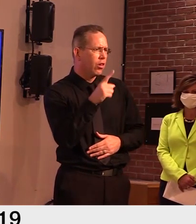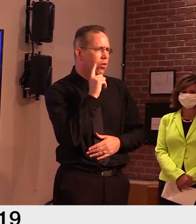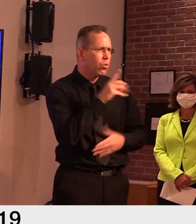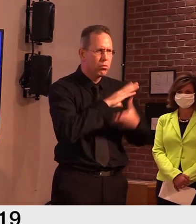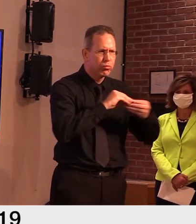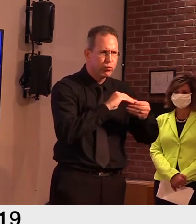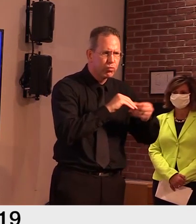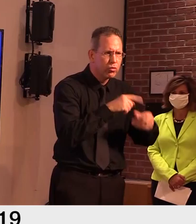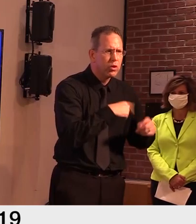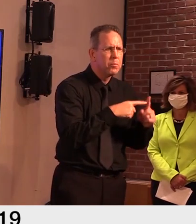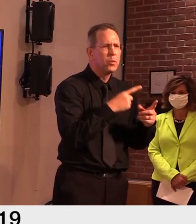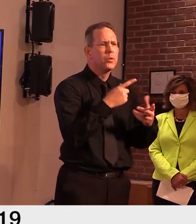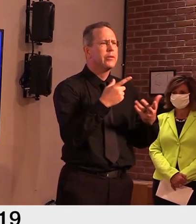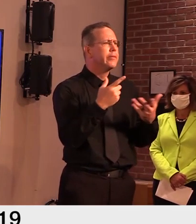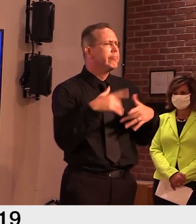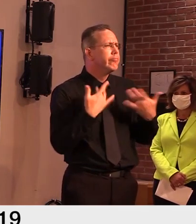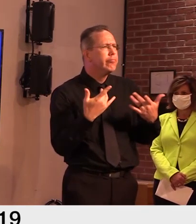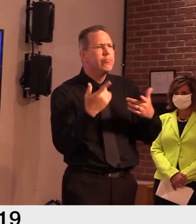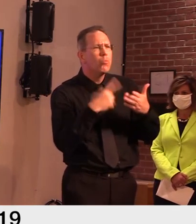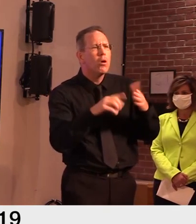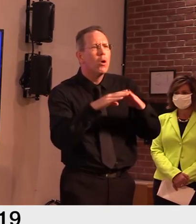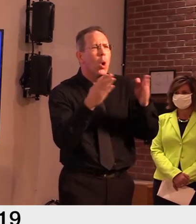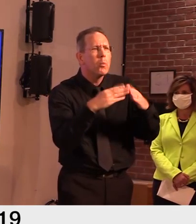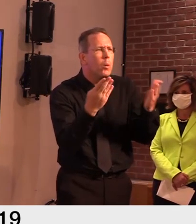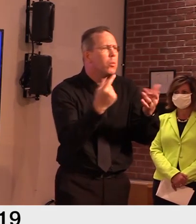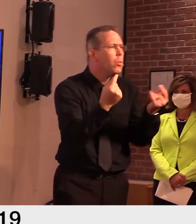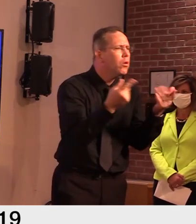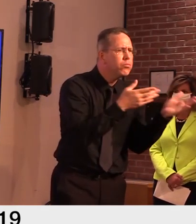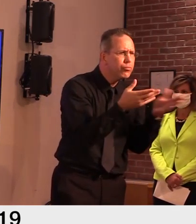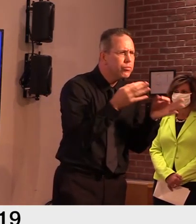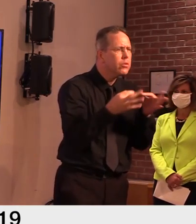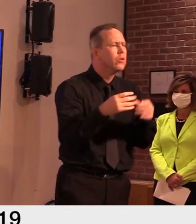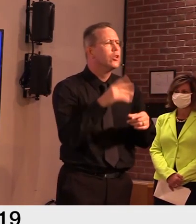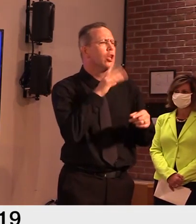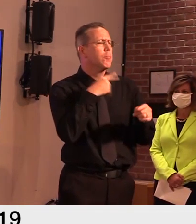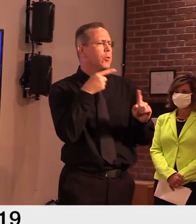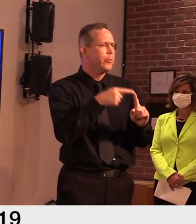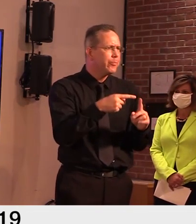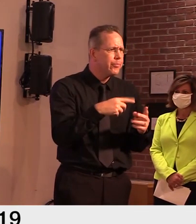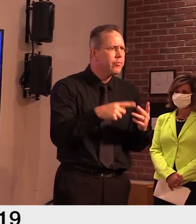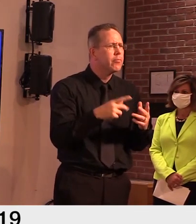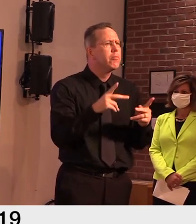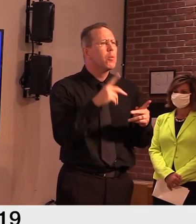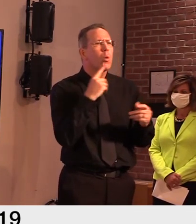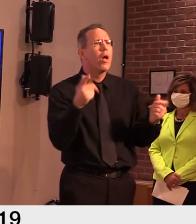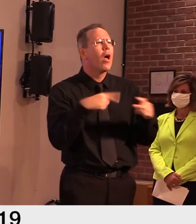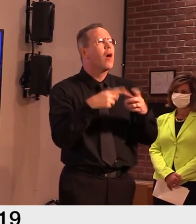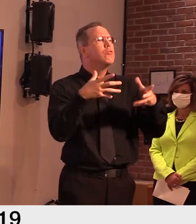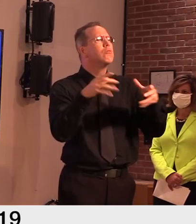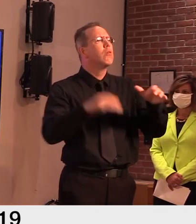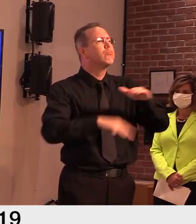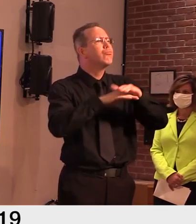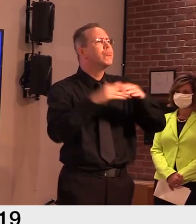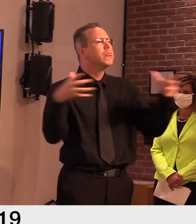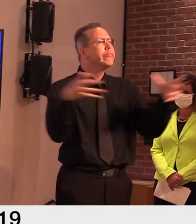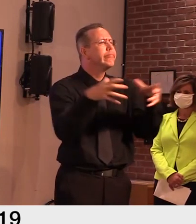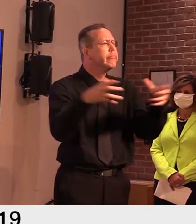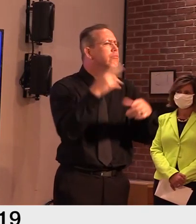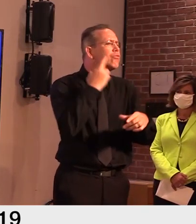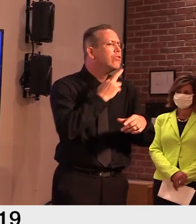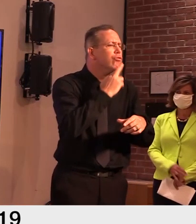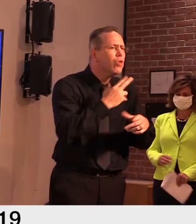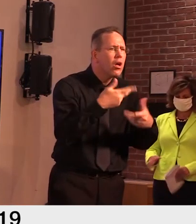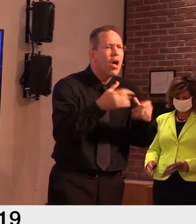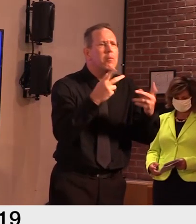well. So we're now going to provide our regular COVID update. First, Secretary Curley will provide